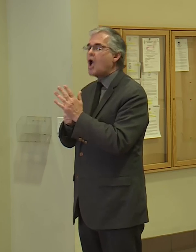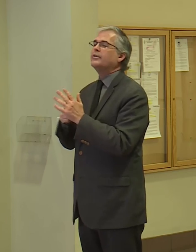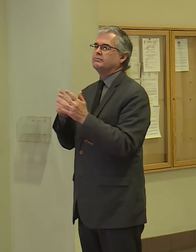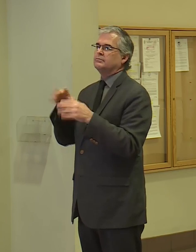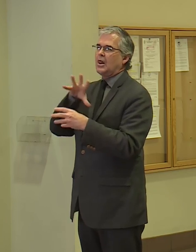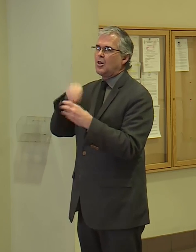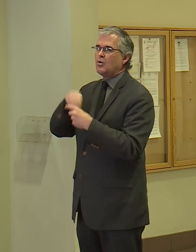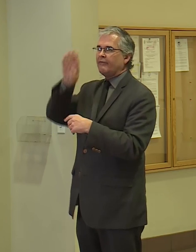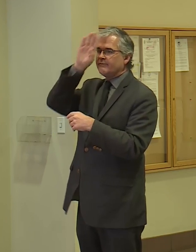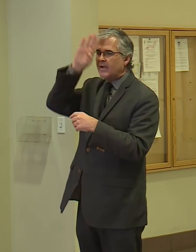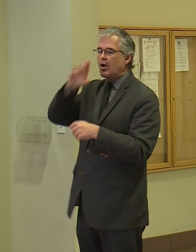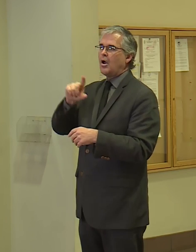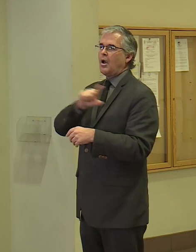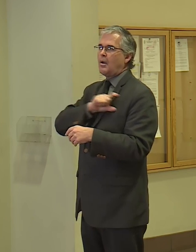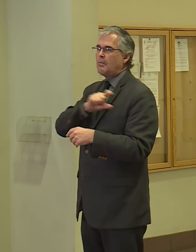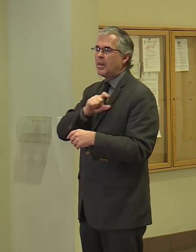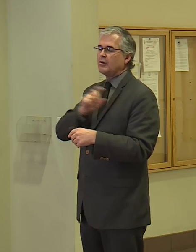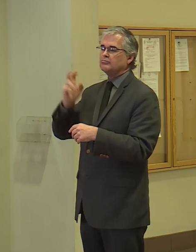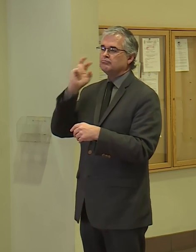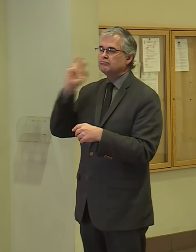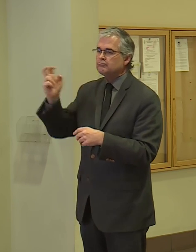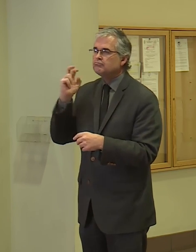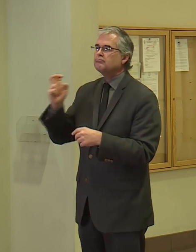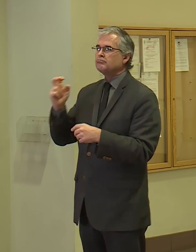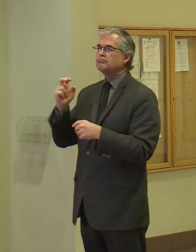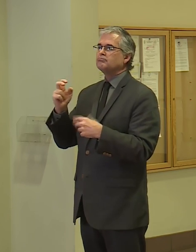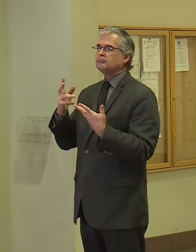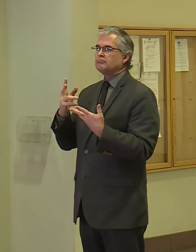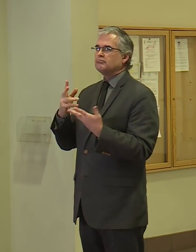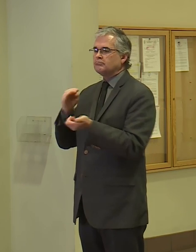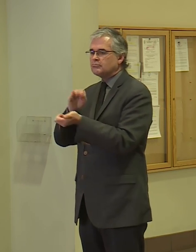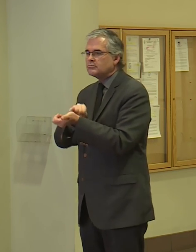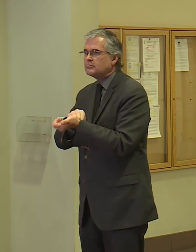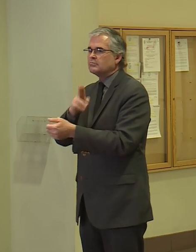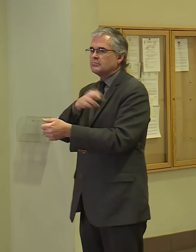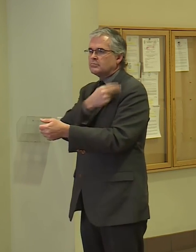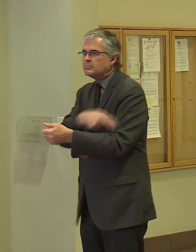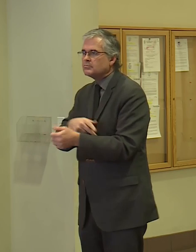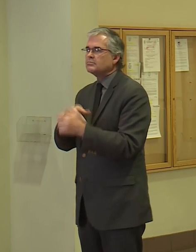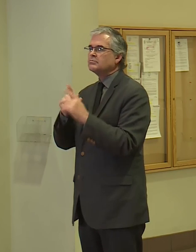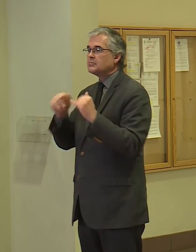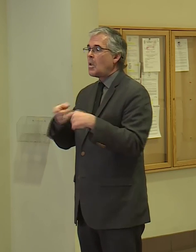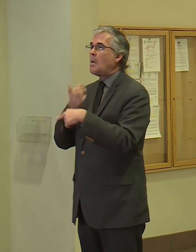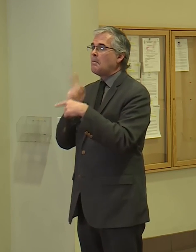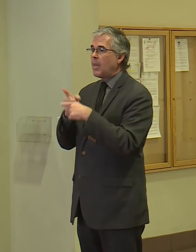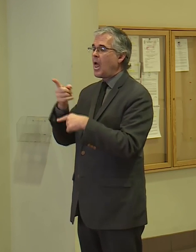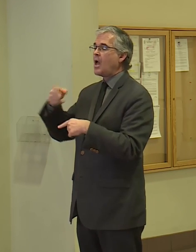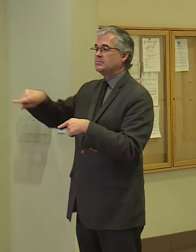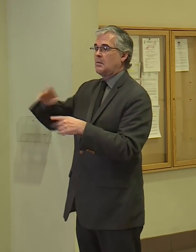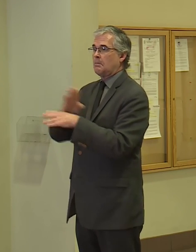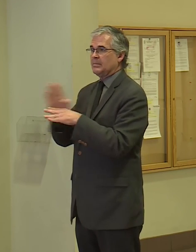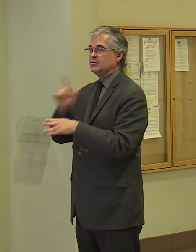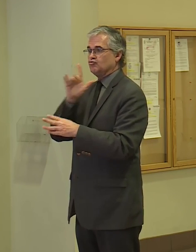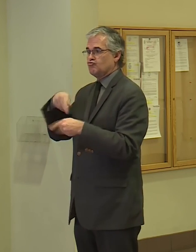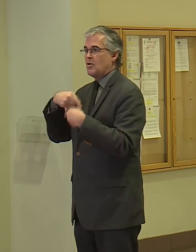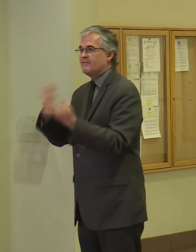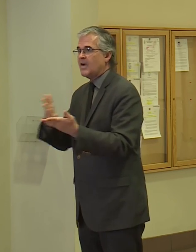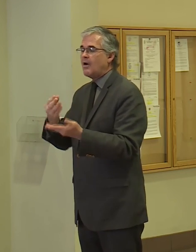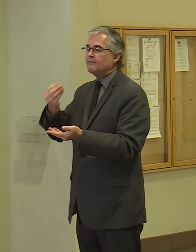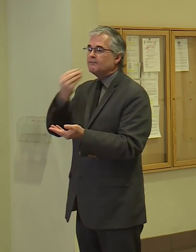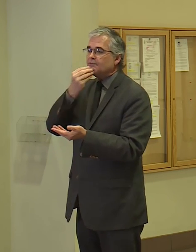transit and healthcare services in addition to businesses that provide food shelter or social services for